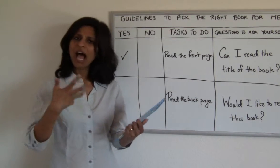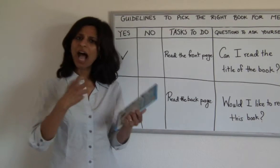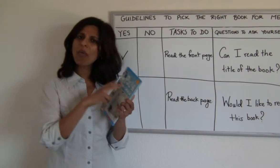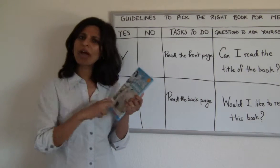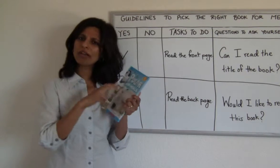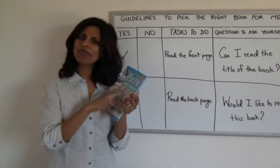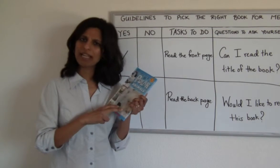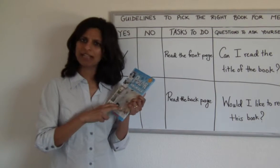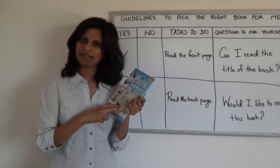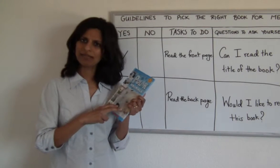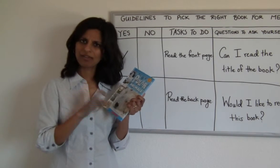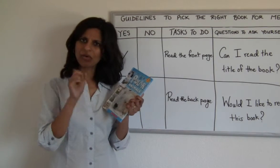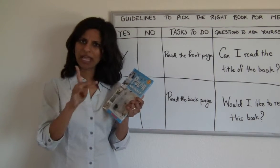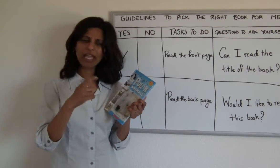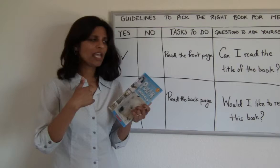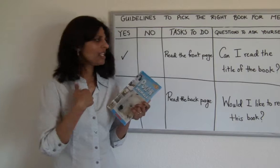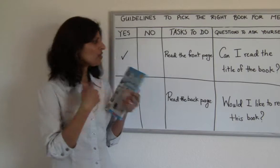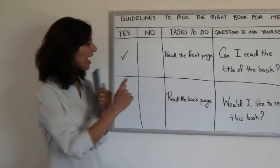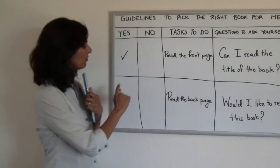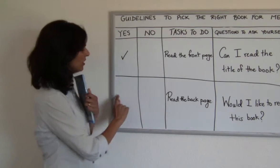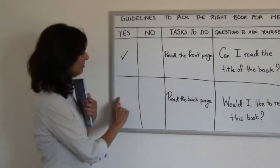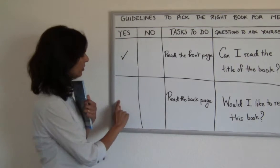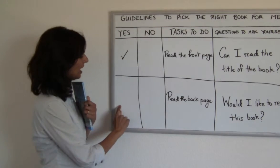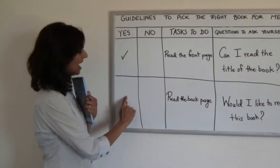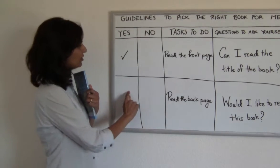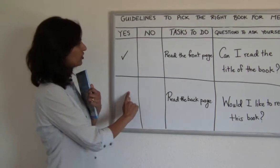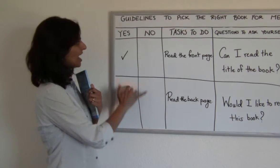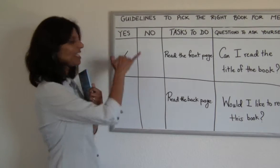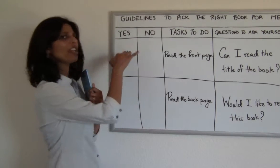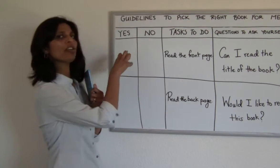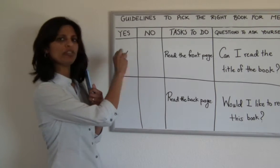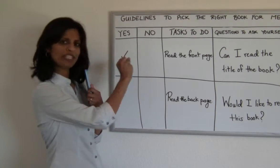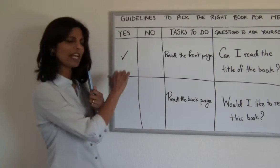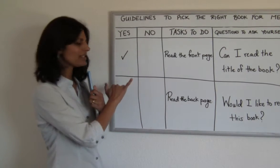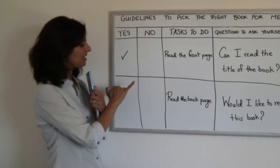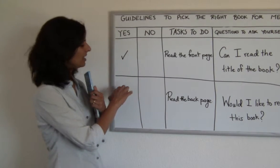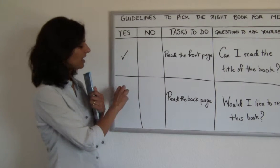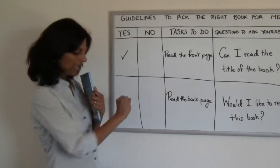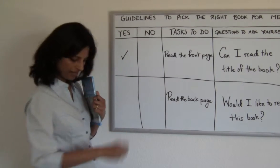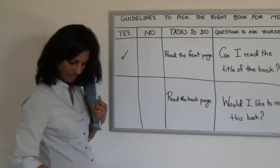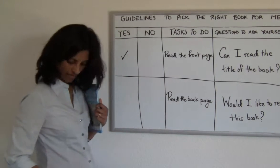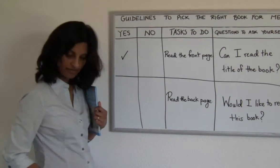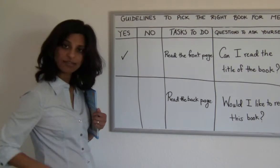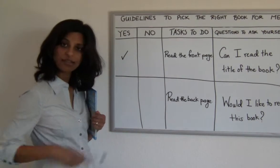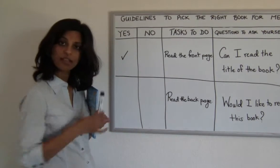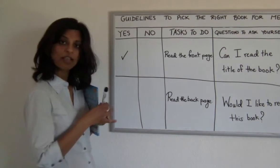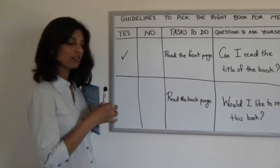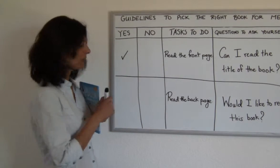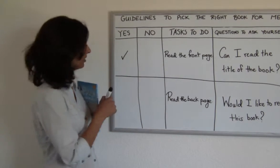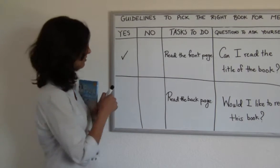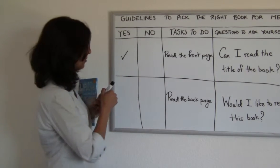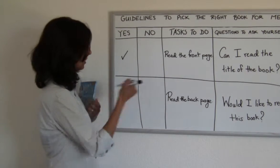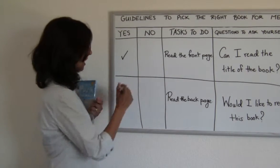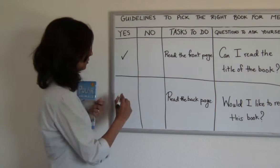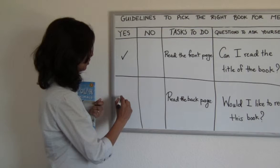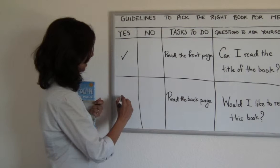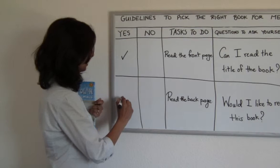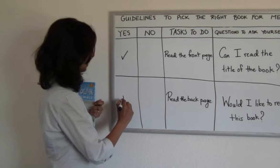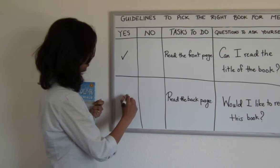I want to read. Okay? So I'm going to put a check here. Yes and a yes. So I'm going to put a check